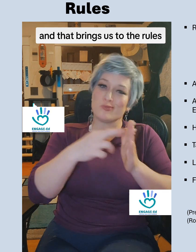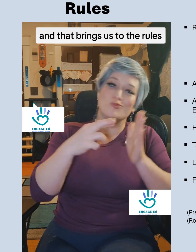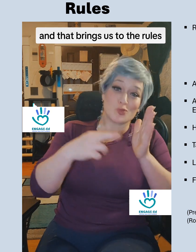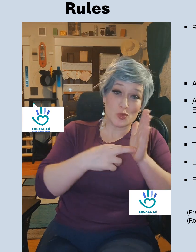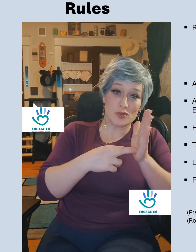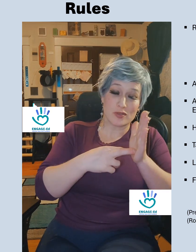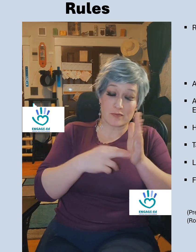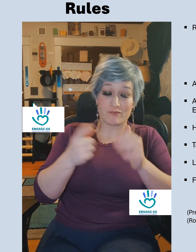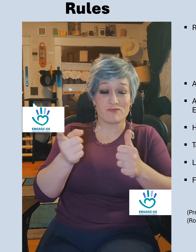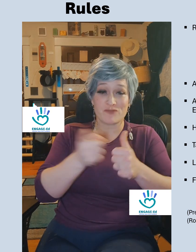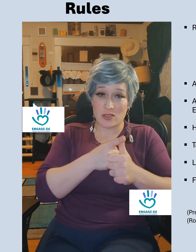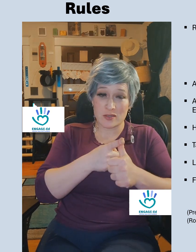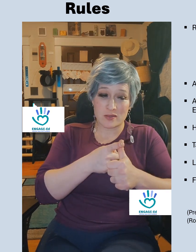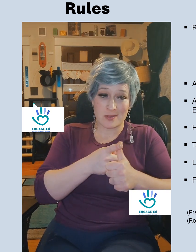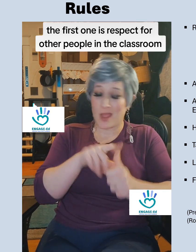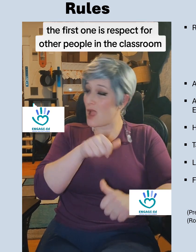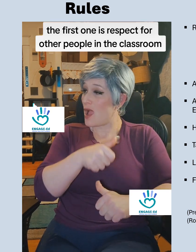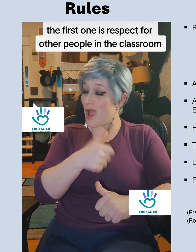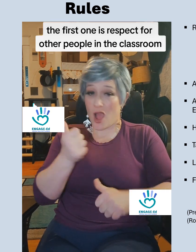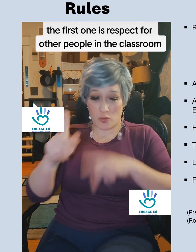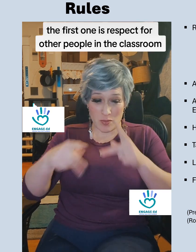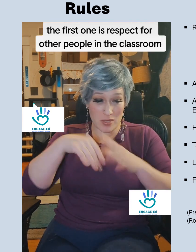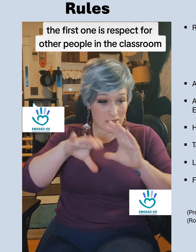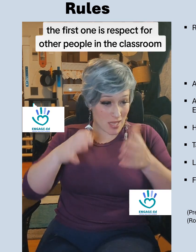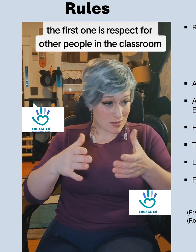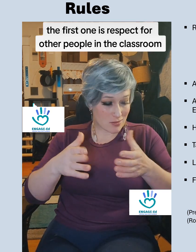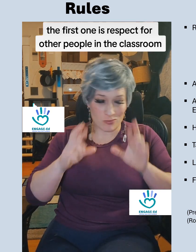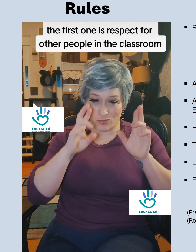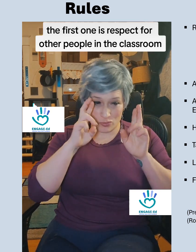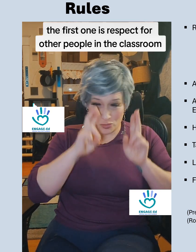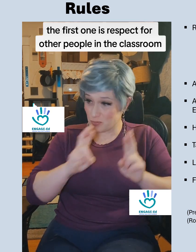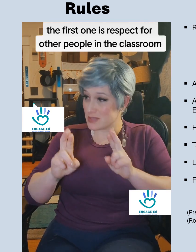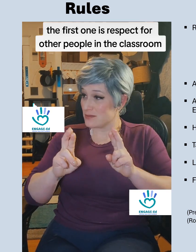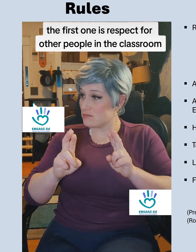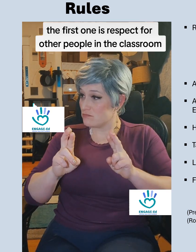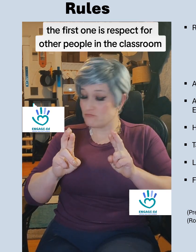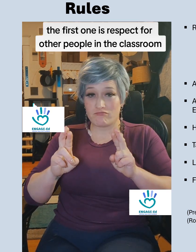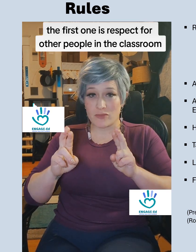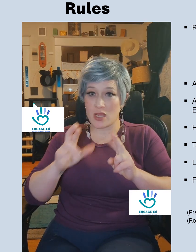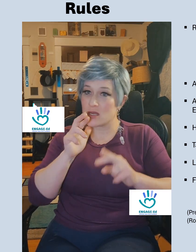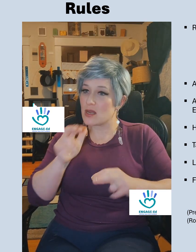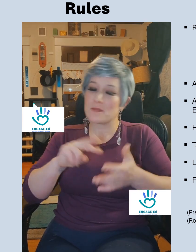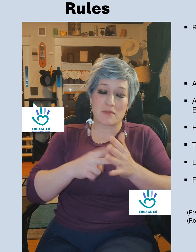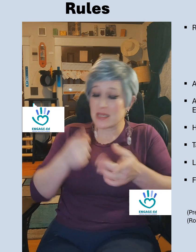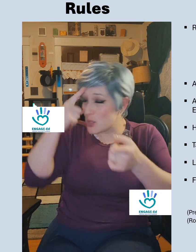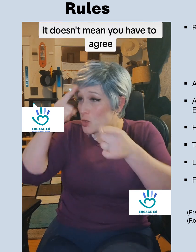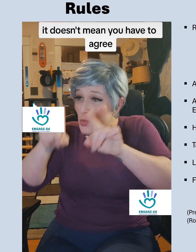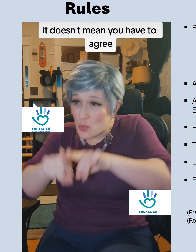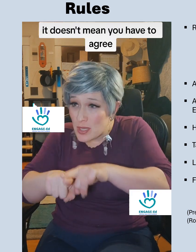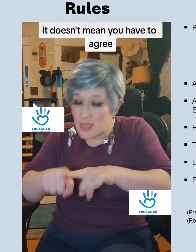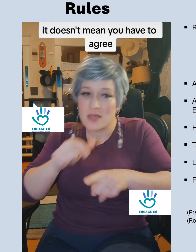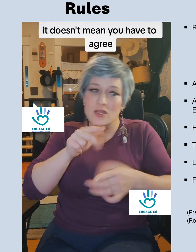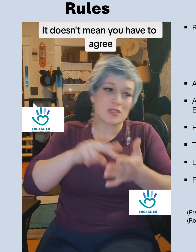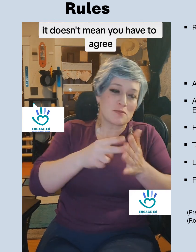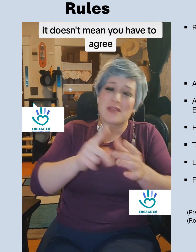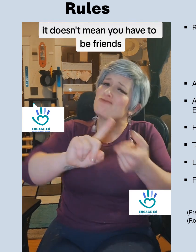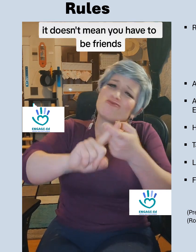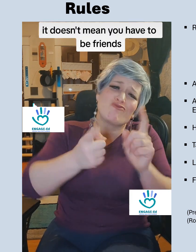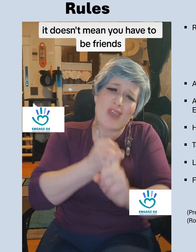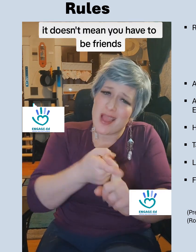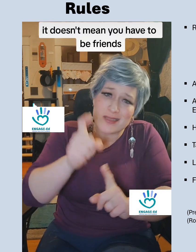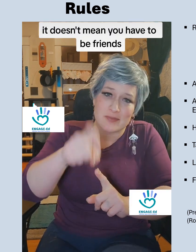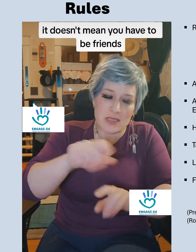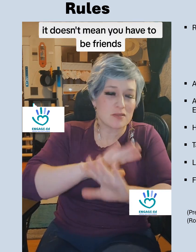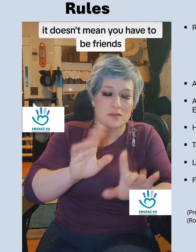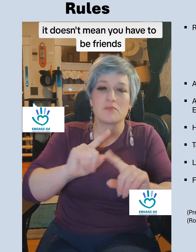rules. The first one is respect for other people in the classroom. It doesn't mean you have to agree. It doesn't mean you